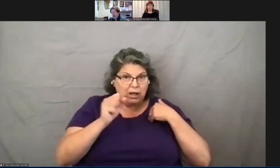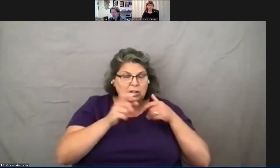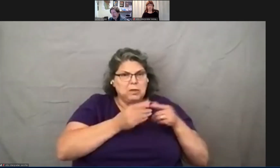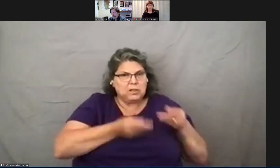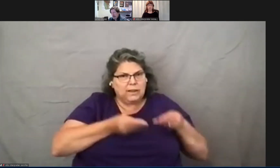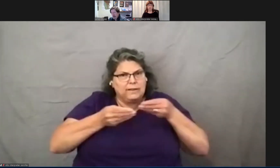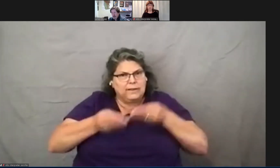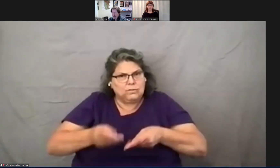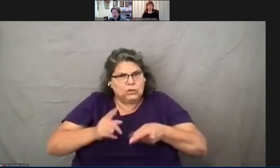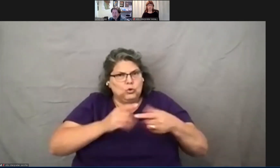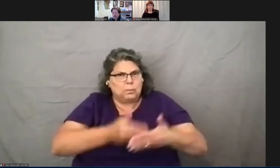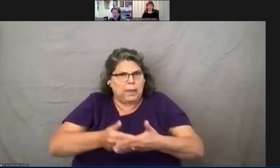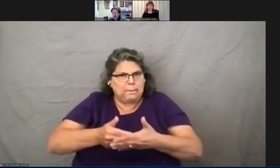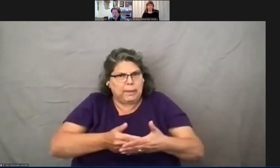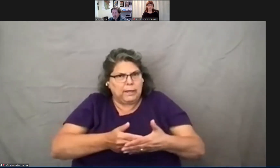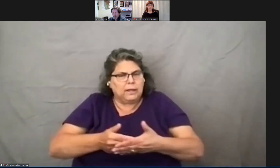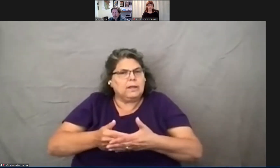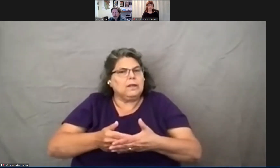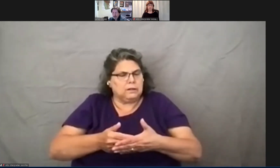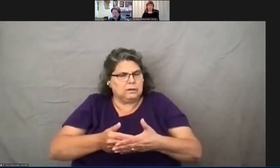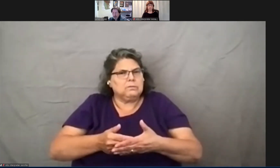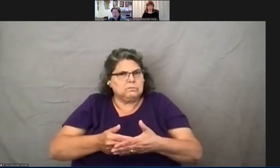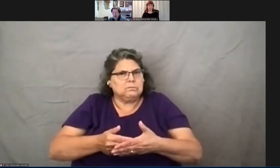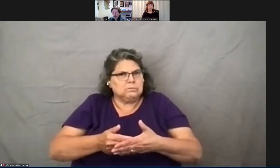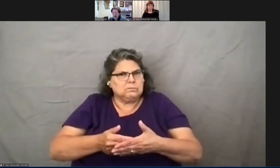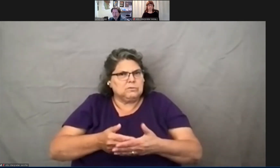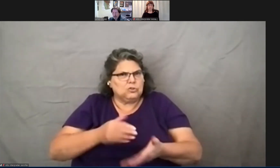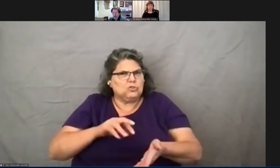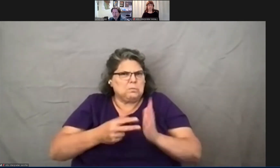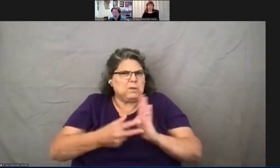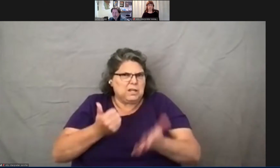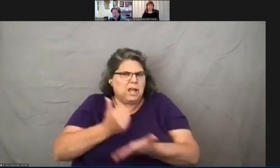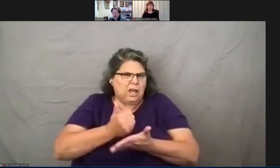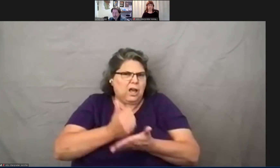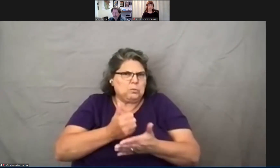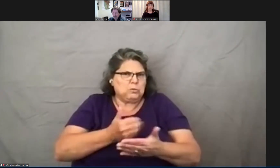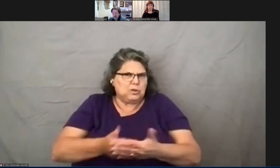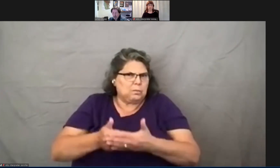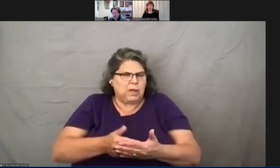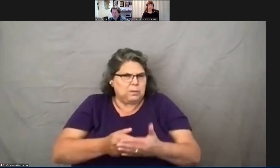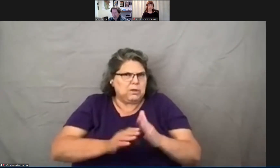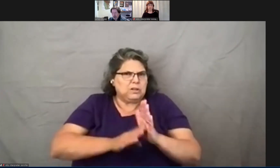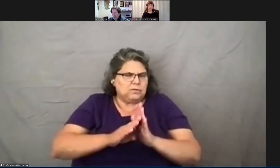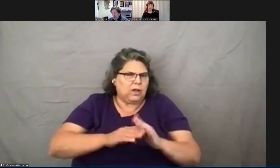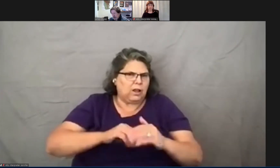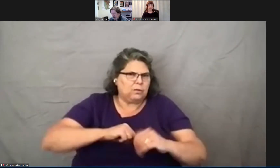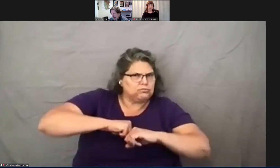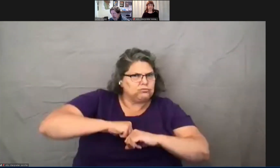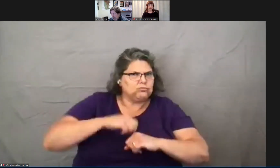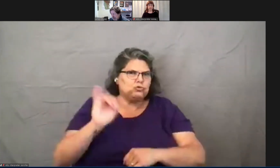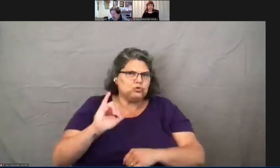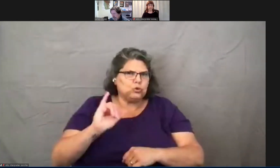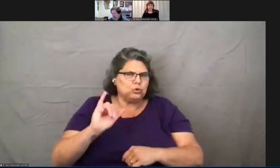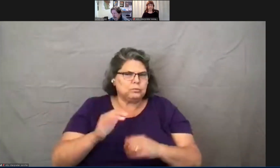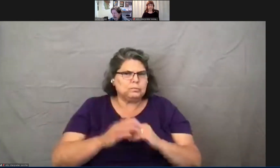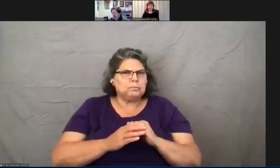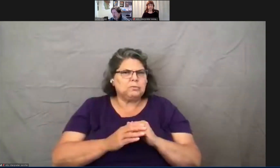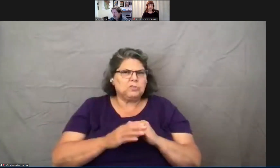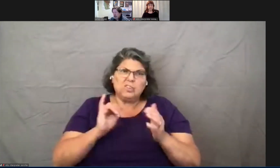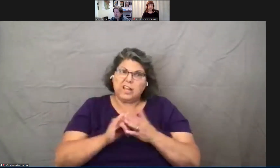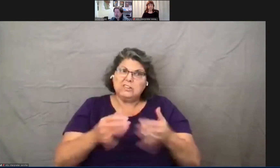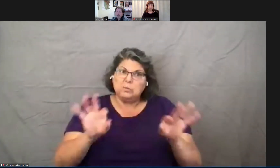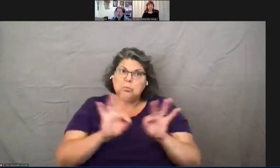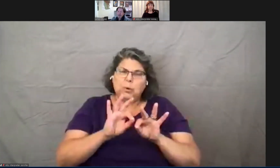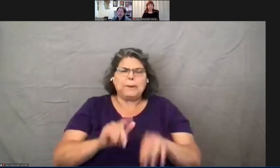and probably impart some immunity to the unborn child after the child is born. So that's a big deal.